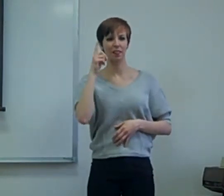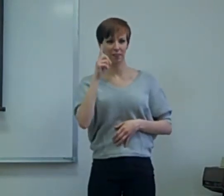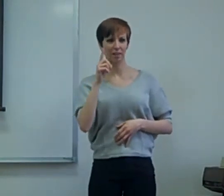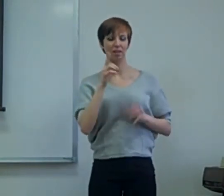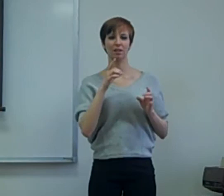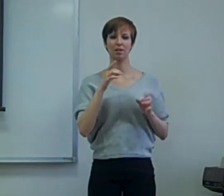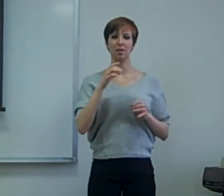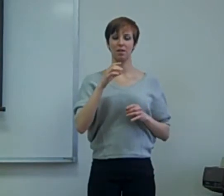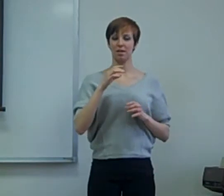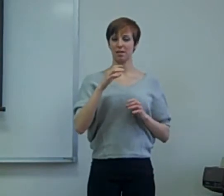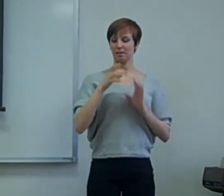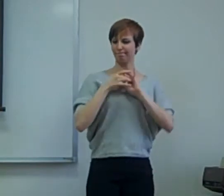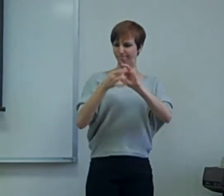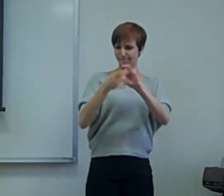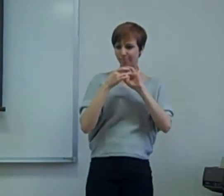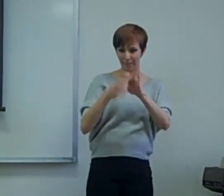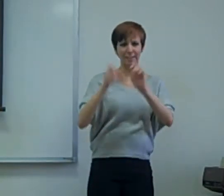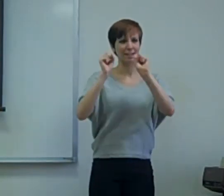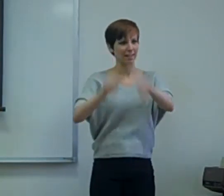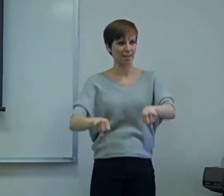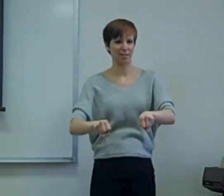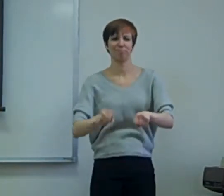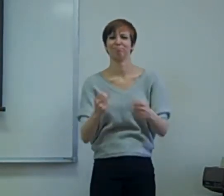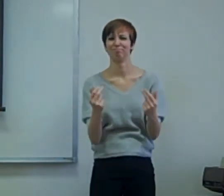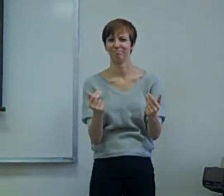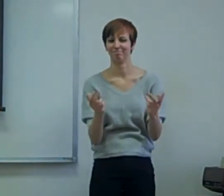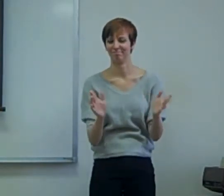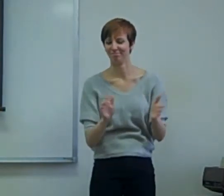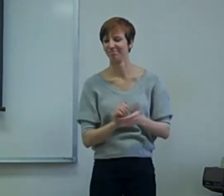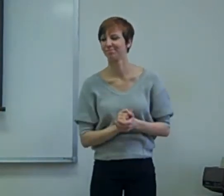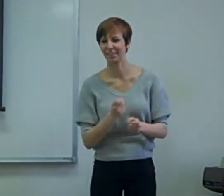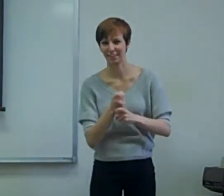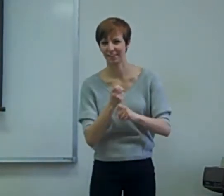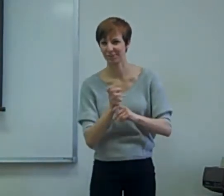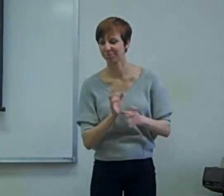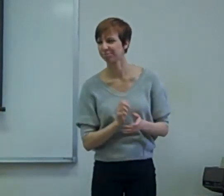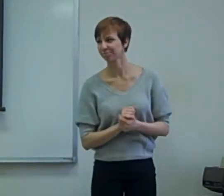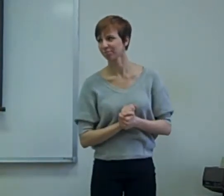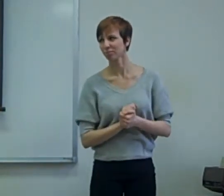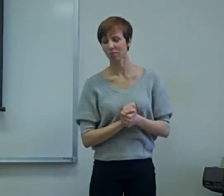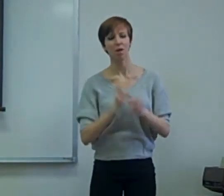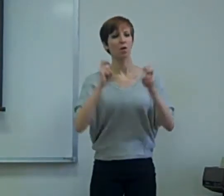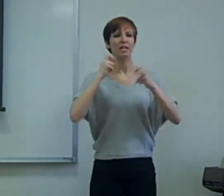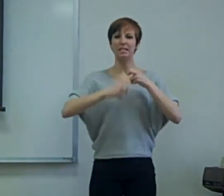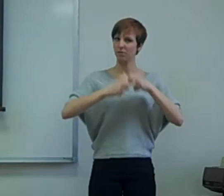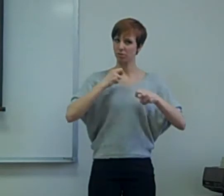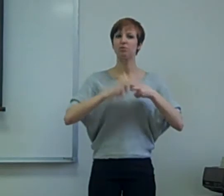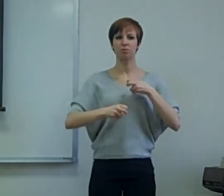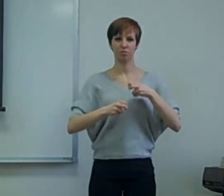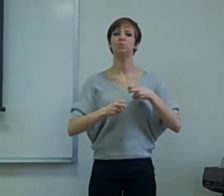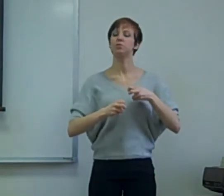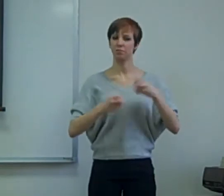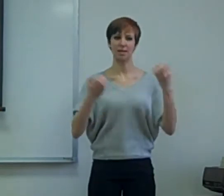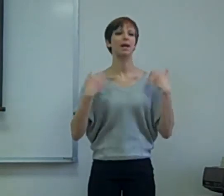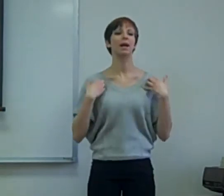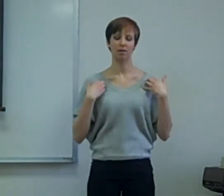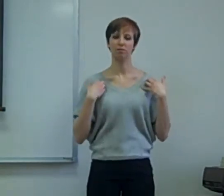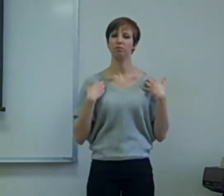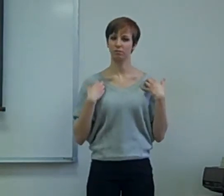and child, right? And we certainly had our issues, you know. I mean, he ran away from home one time because he was pissed off at me, and I locked him in his room